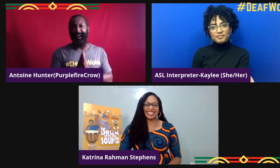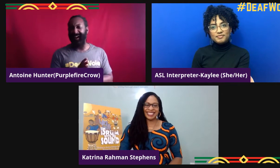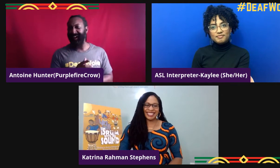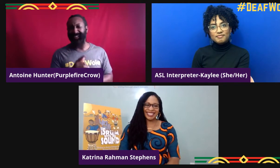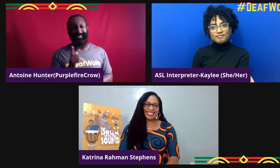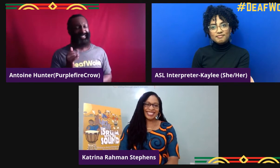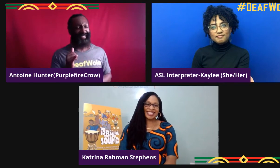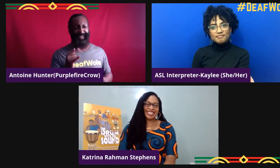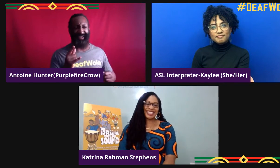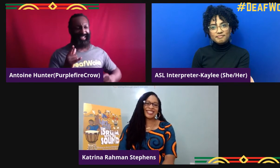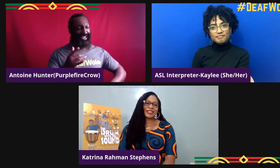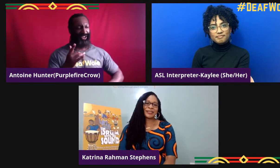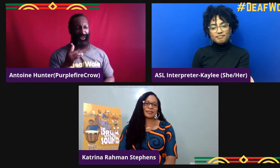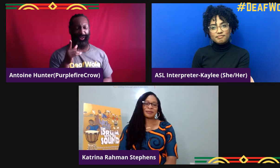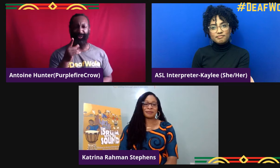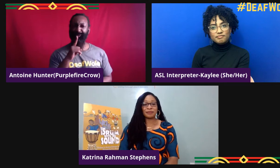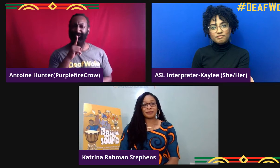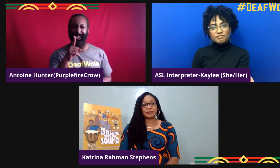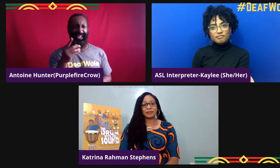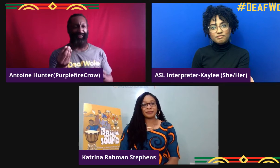that one.